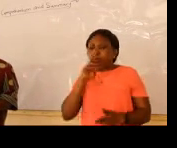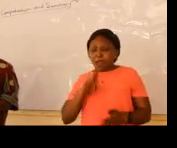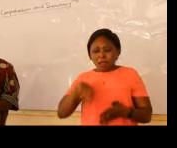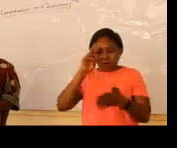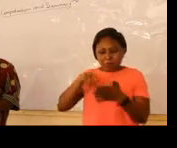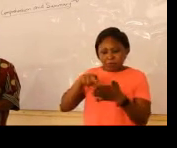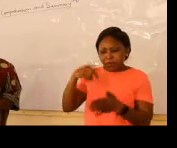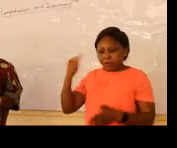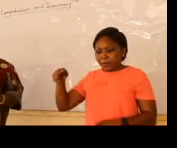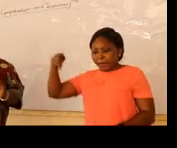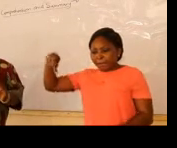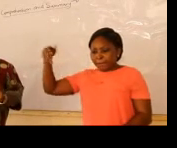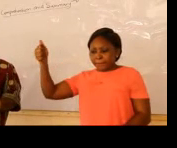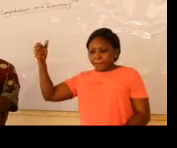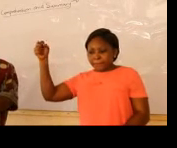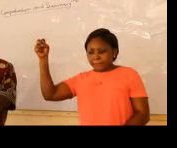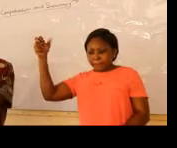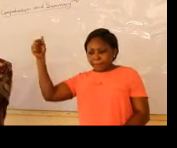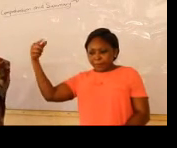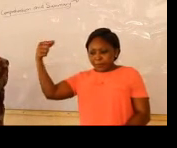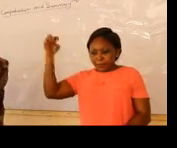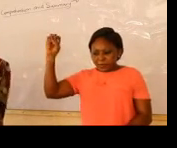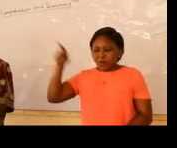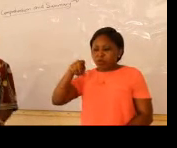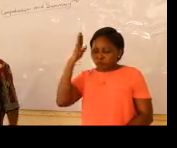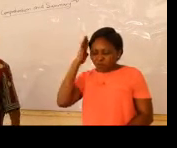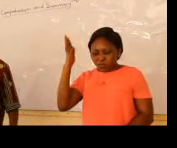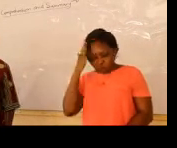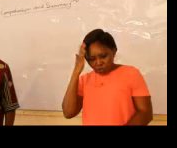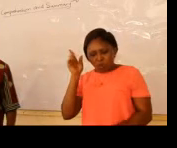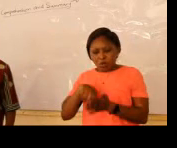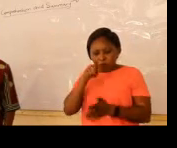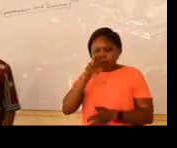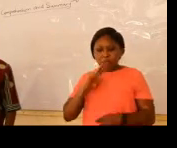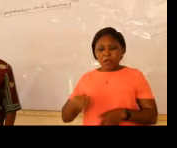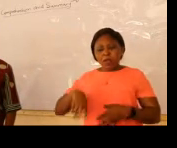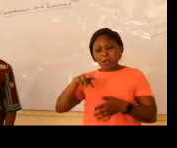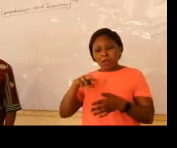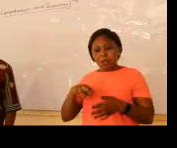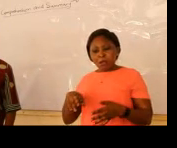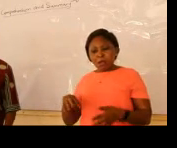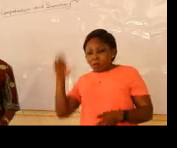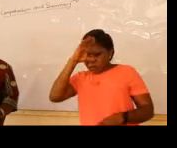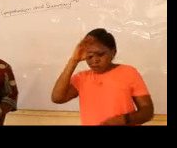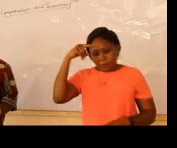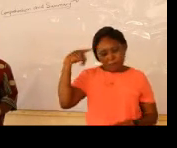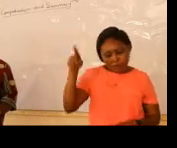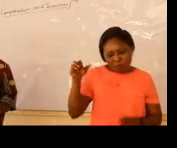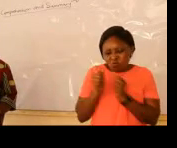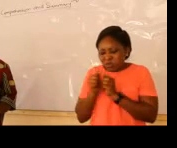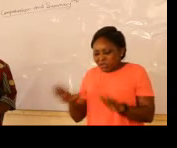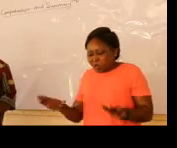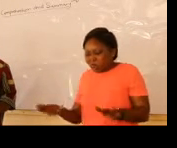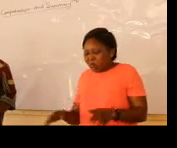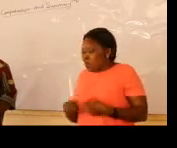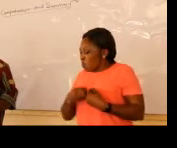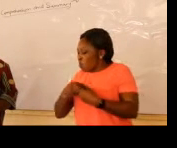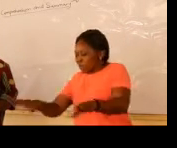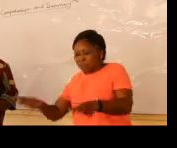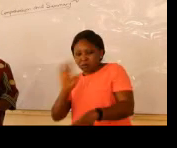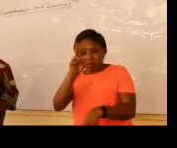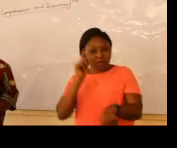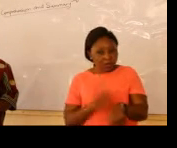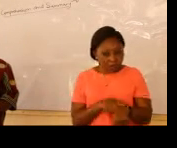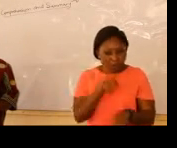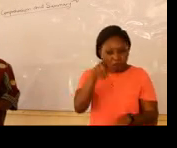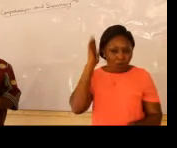passage, you will know actually what you are looking for. Without wasting time, you will